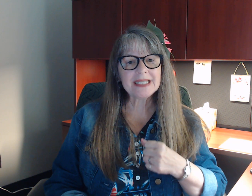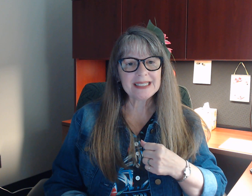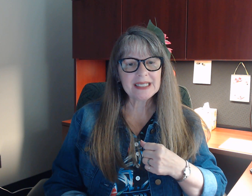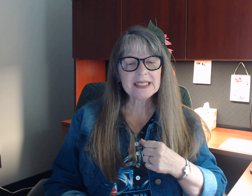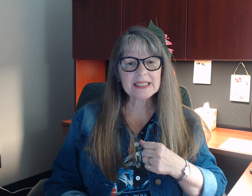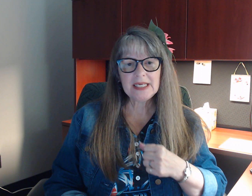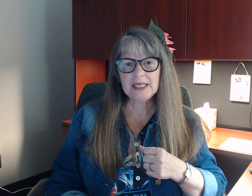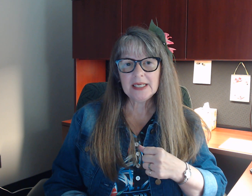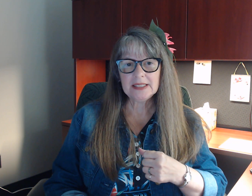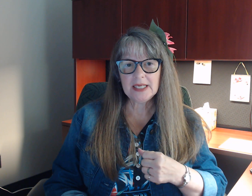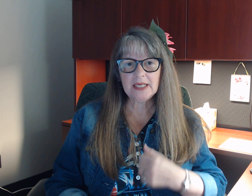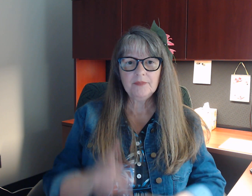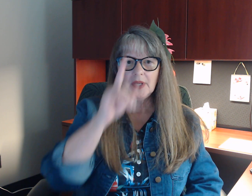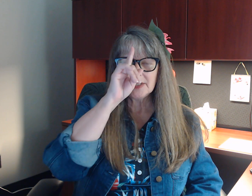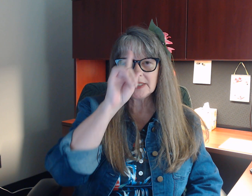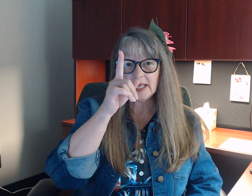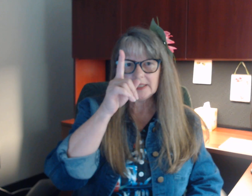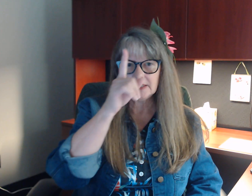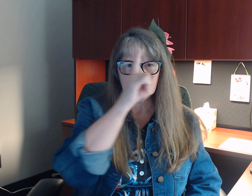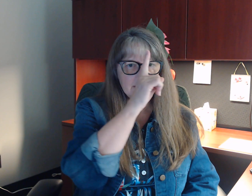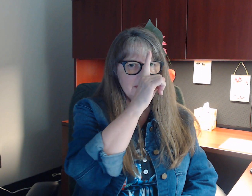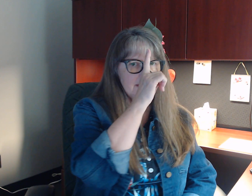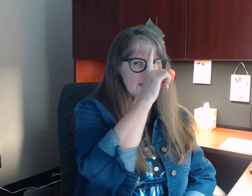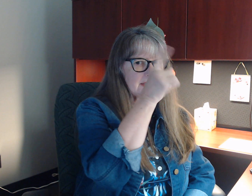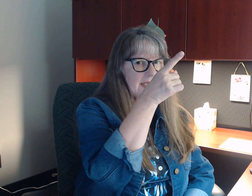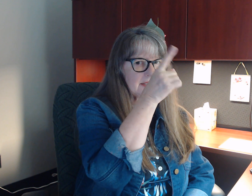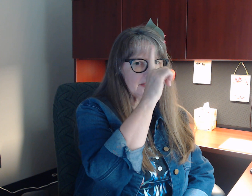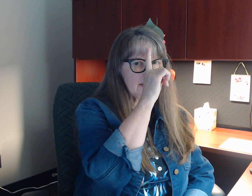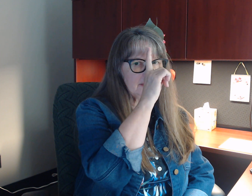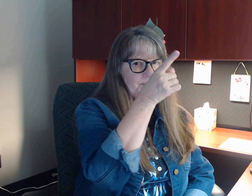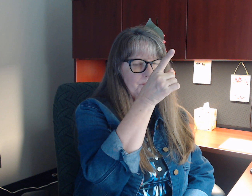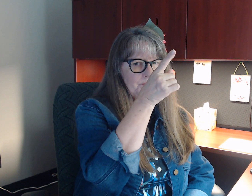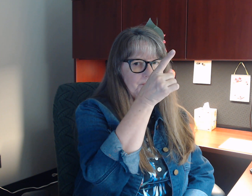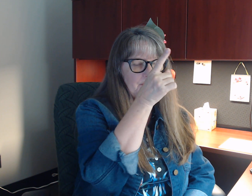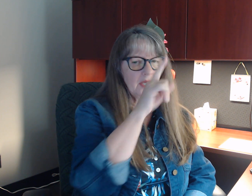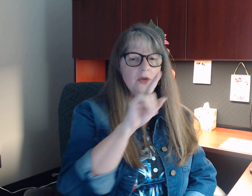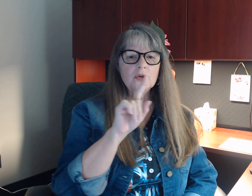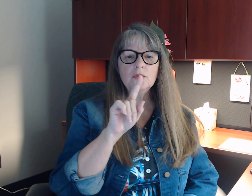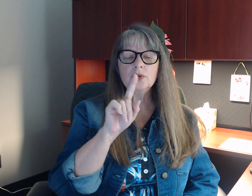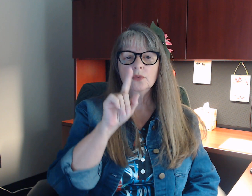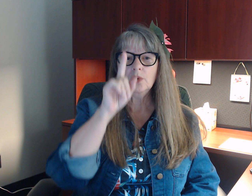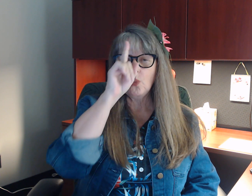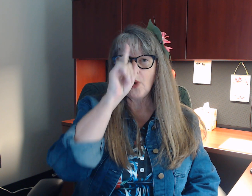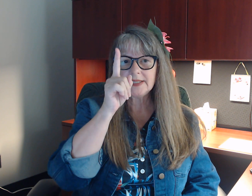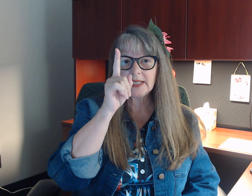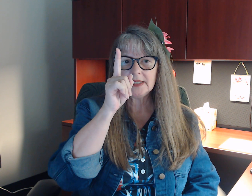cent, C-E-N-T, cent, cent. So you do 1 cent,